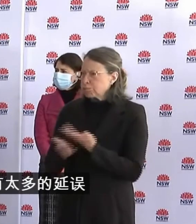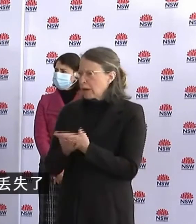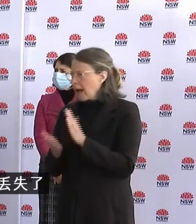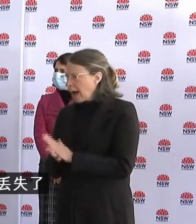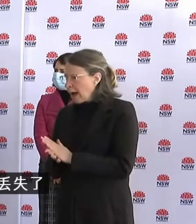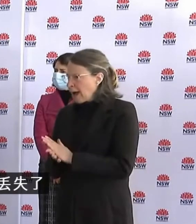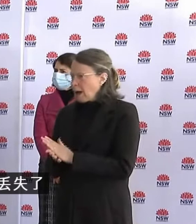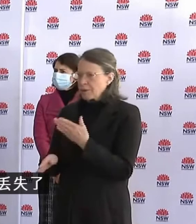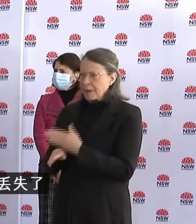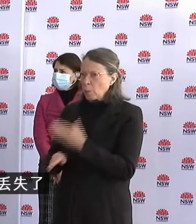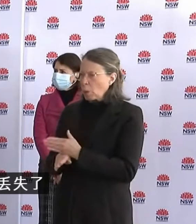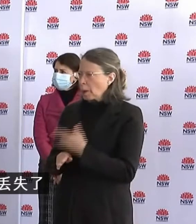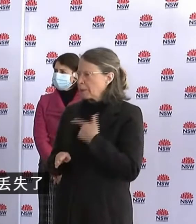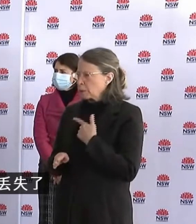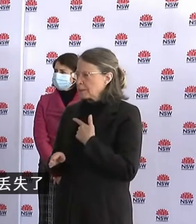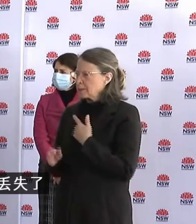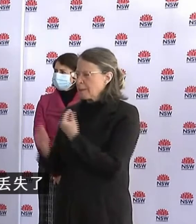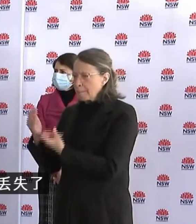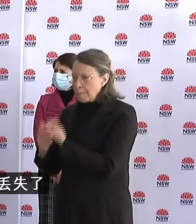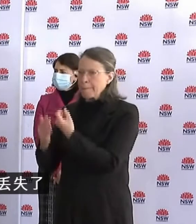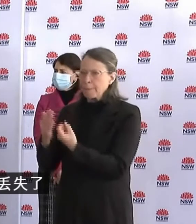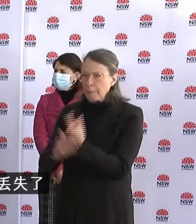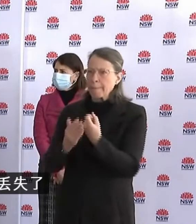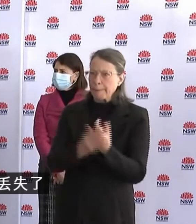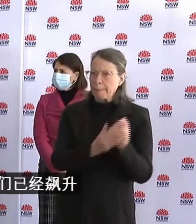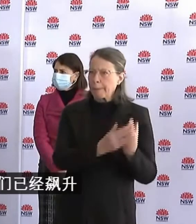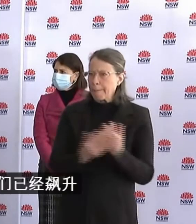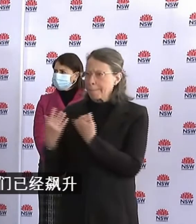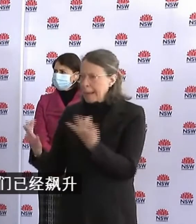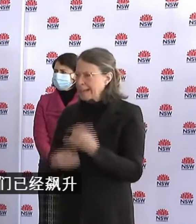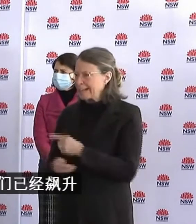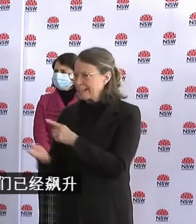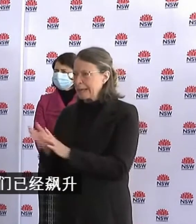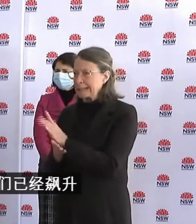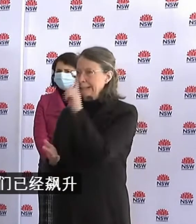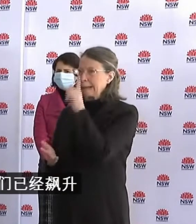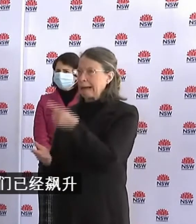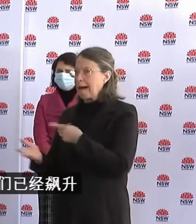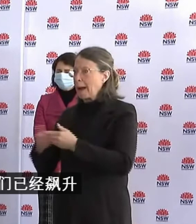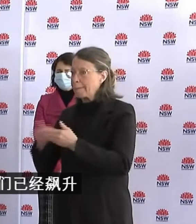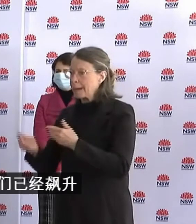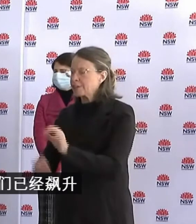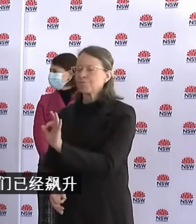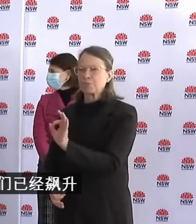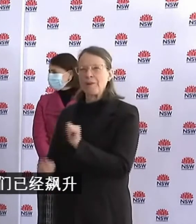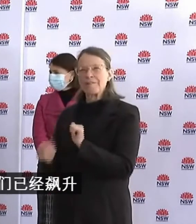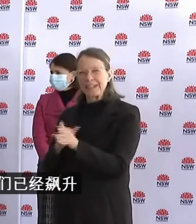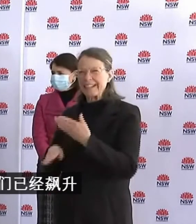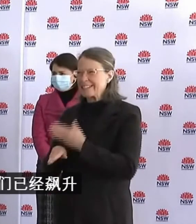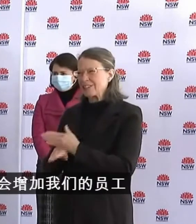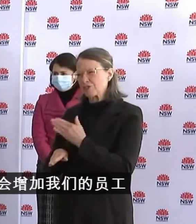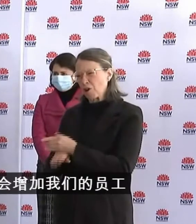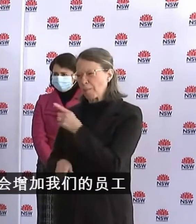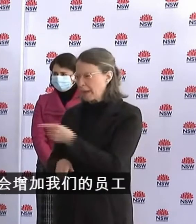delays. Are contact tracers now, have they lost it? No, the contact tracers are doing a fantastic job. We've